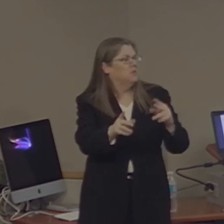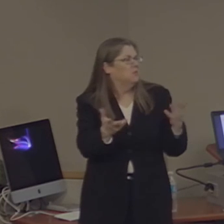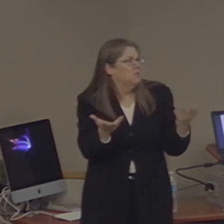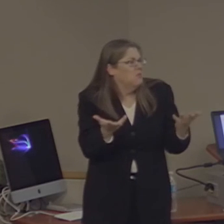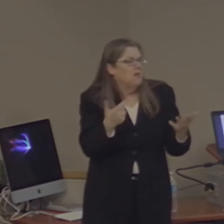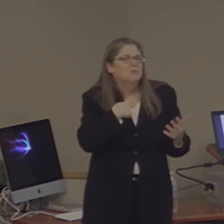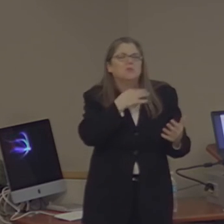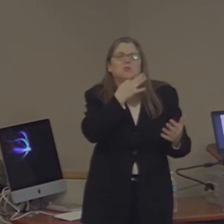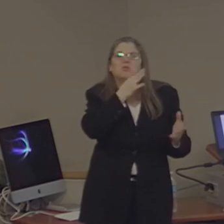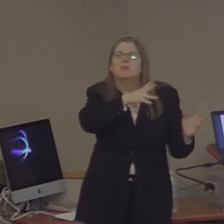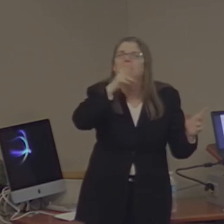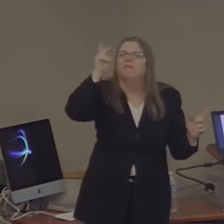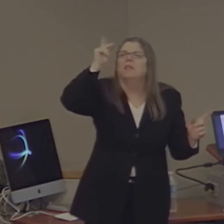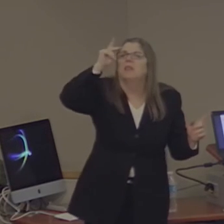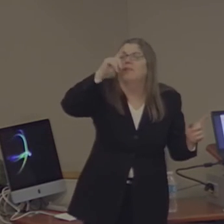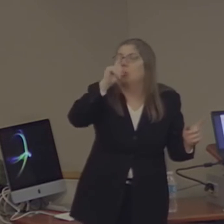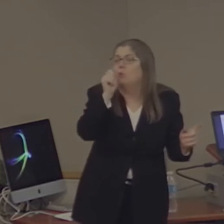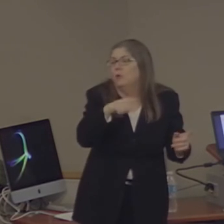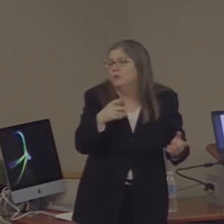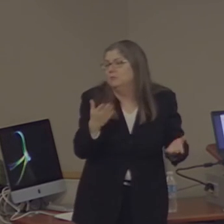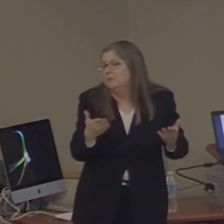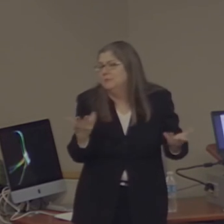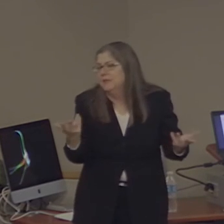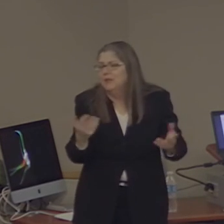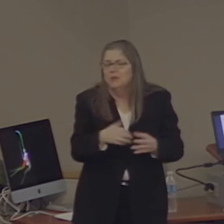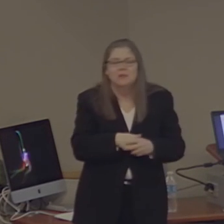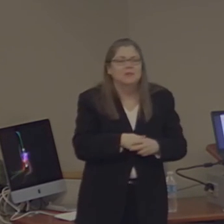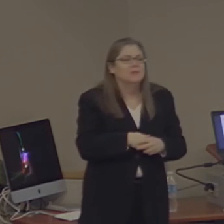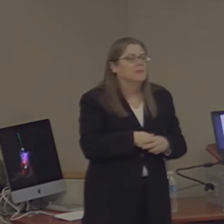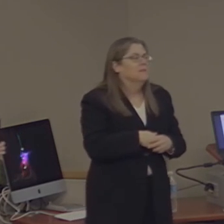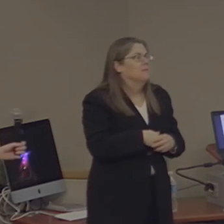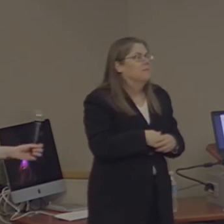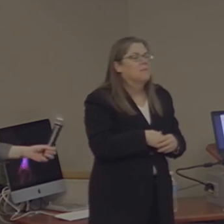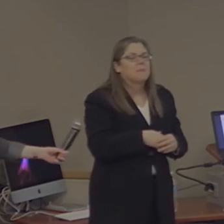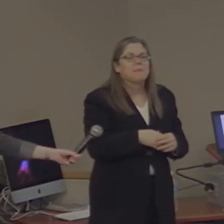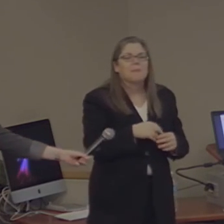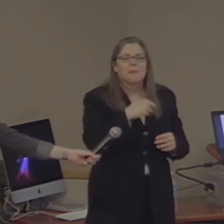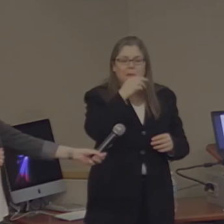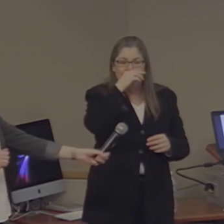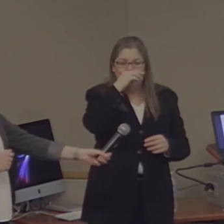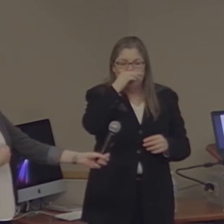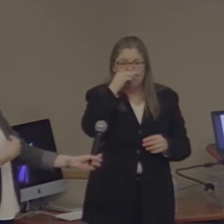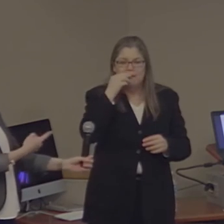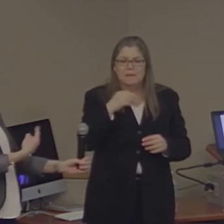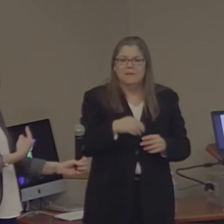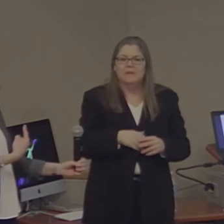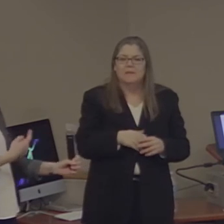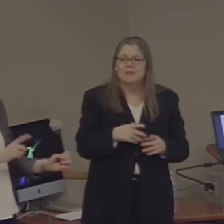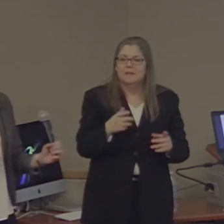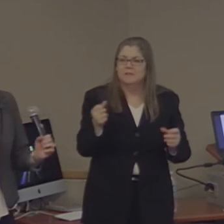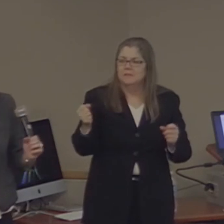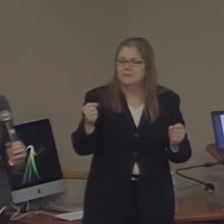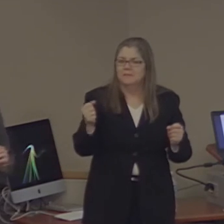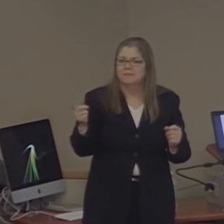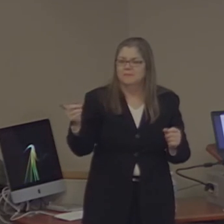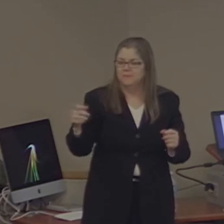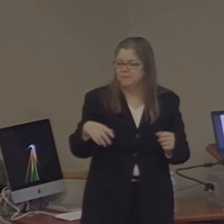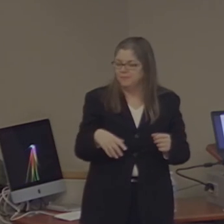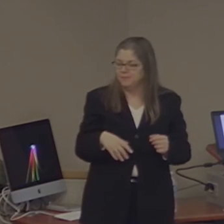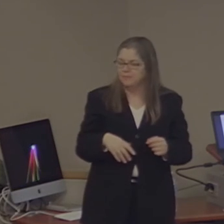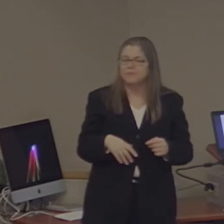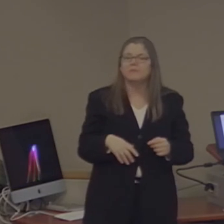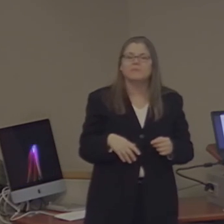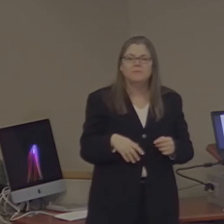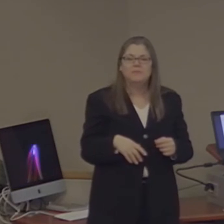or a philosophical question, but I think it is a think? Little bit how you look at it. I actually, I have the, yeah,